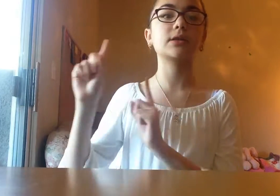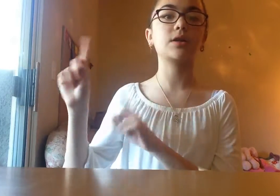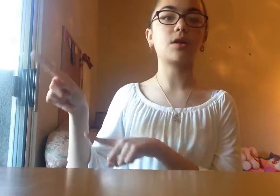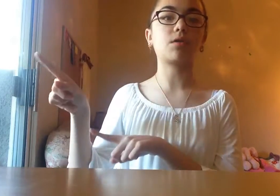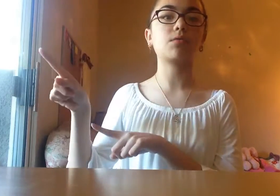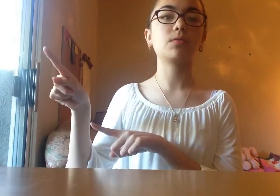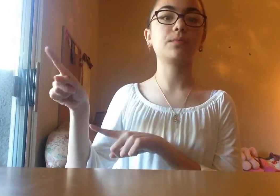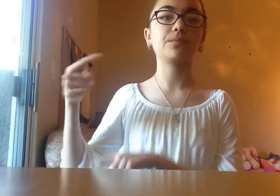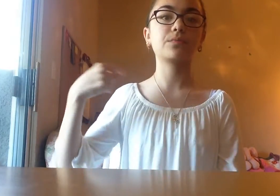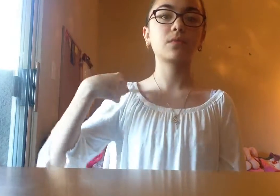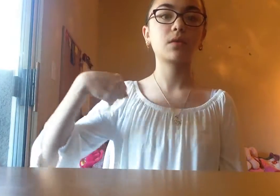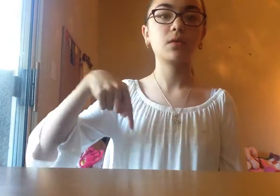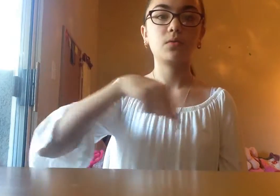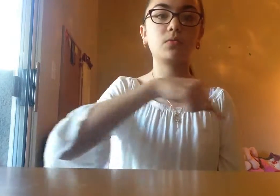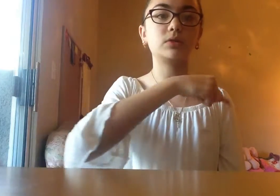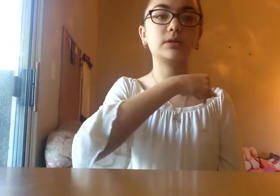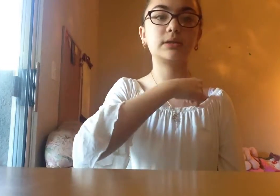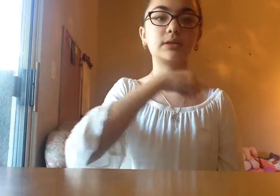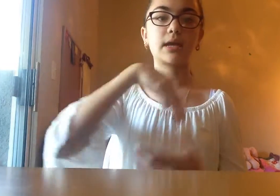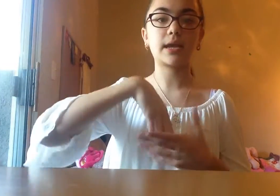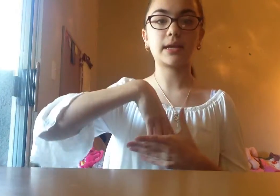go. We'll take it.